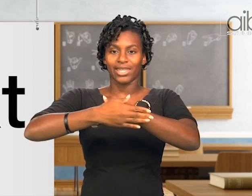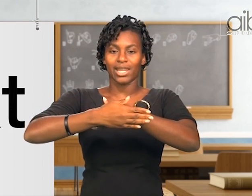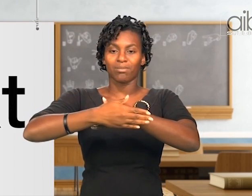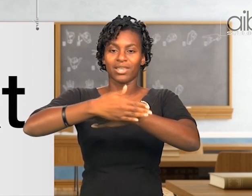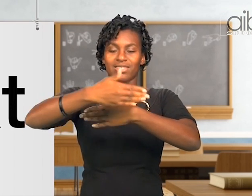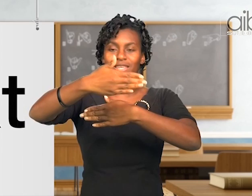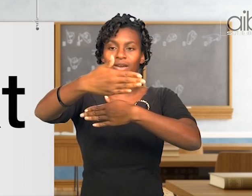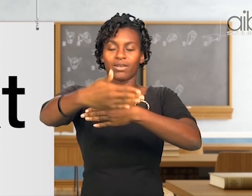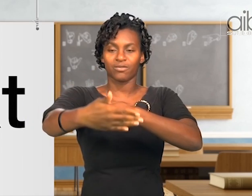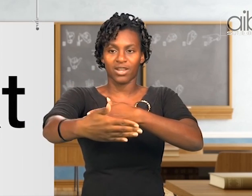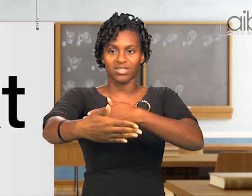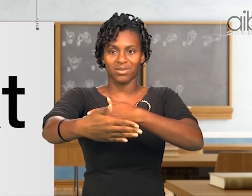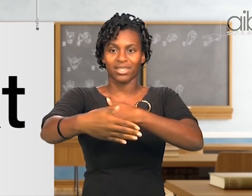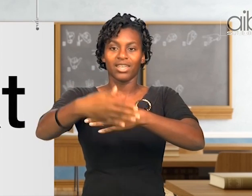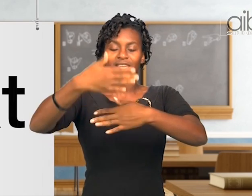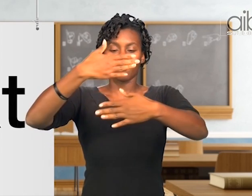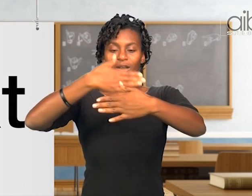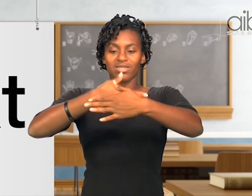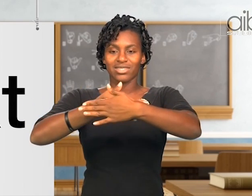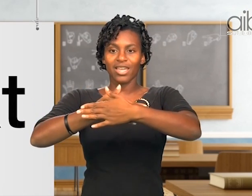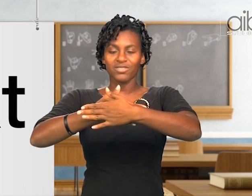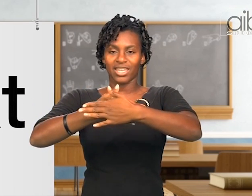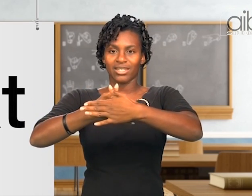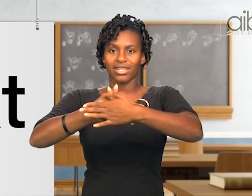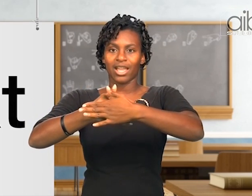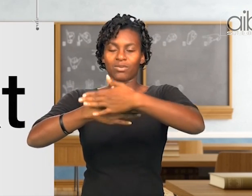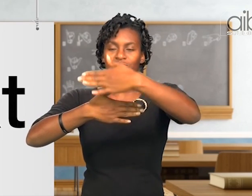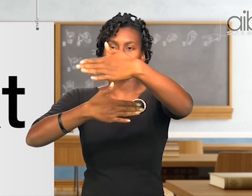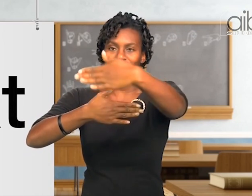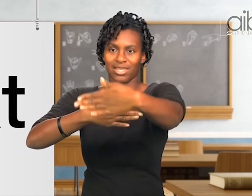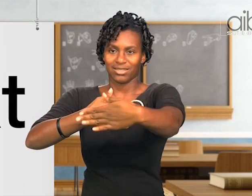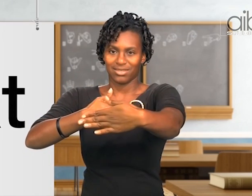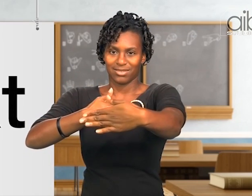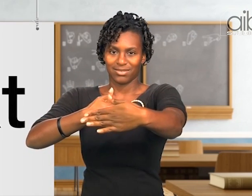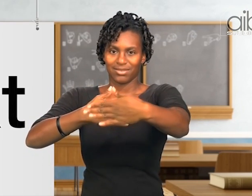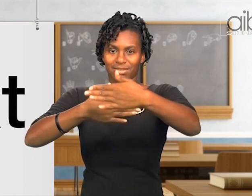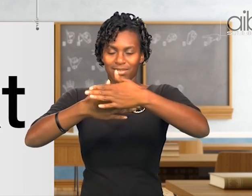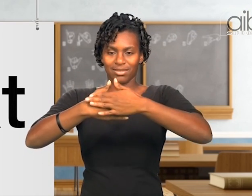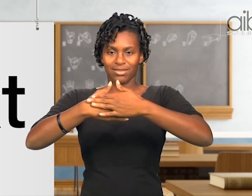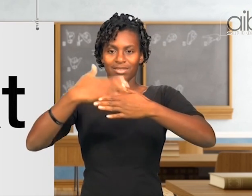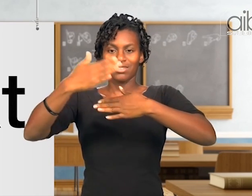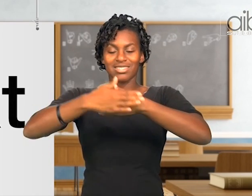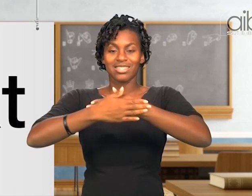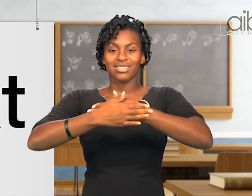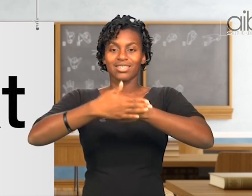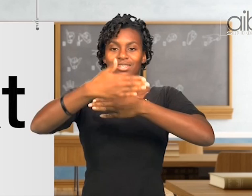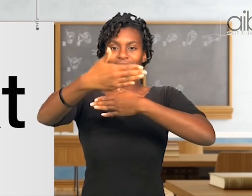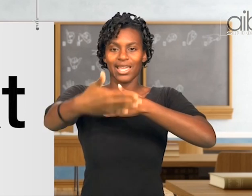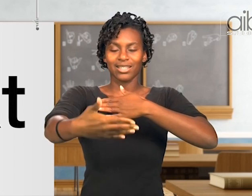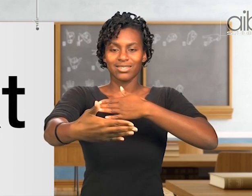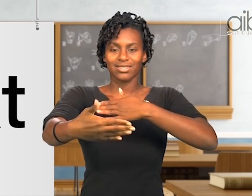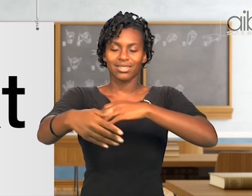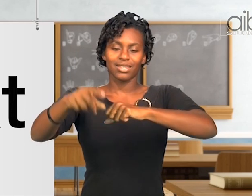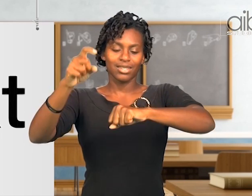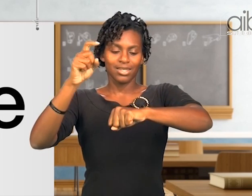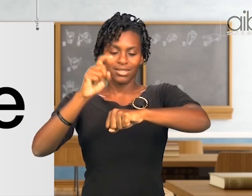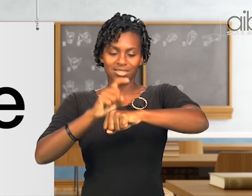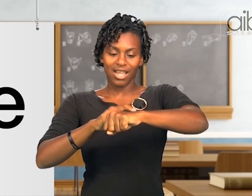and I'm placing it out in front of me. If I was left-handed, I would do like this. This is next,